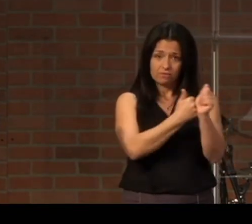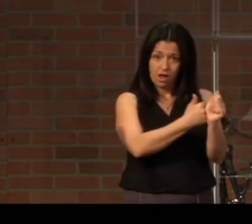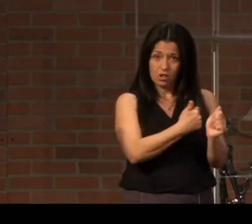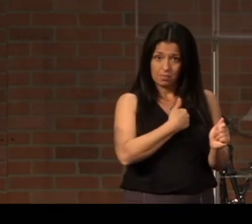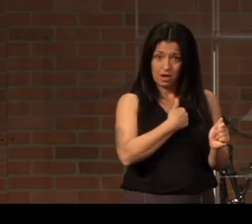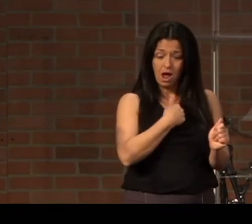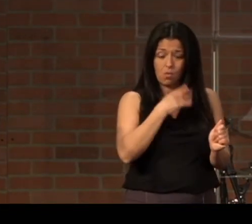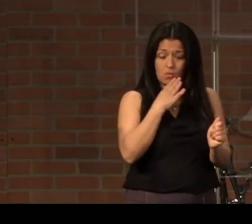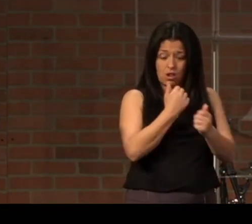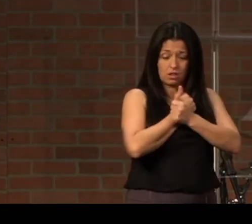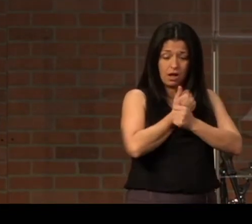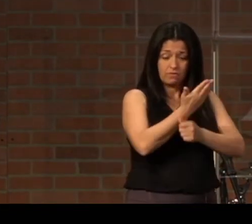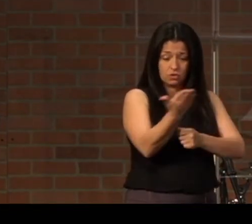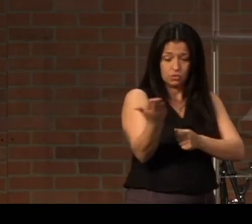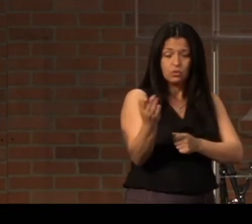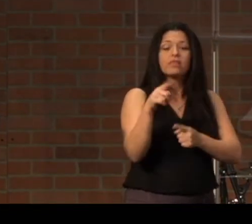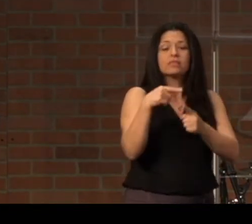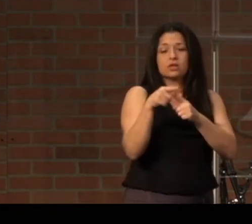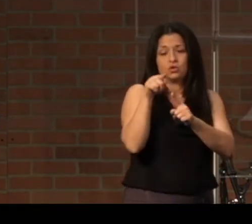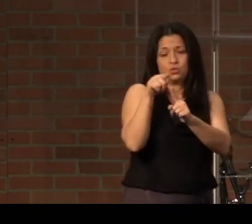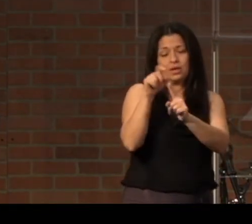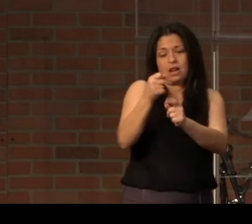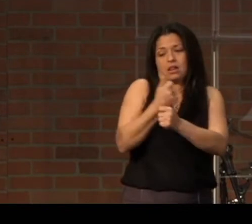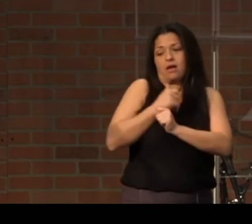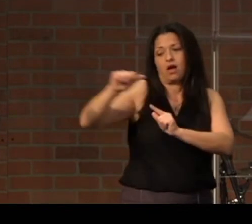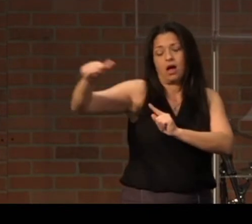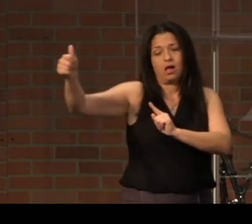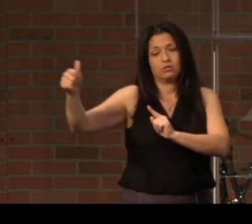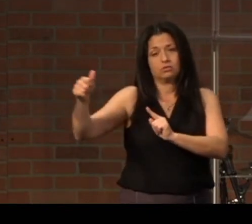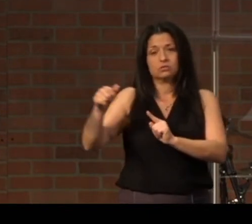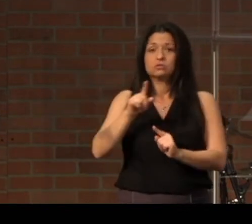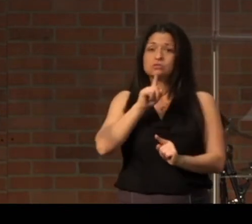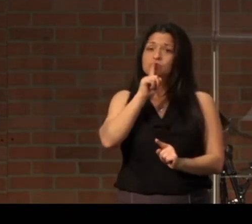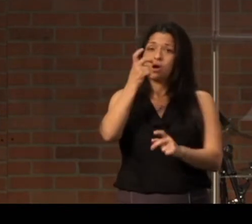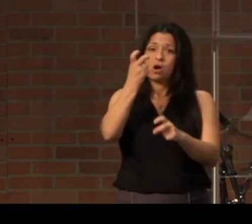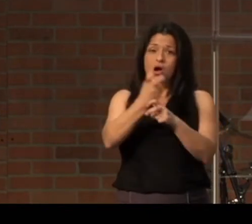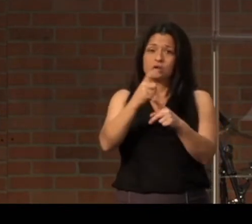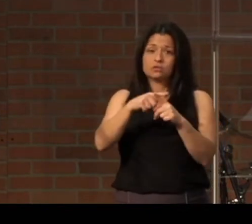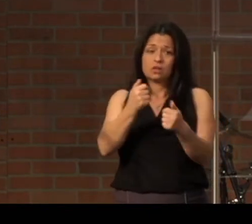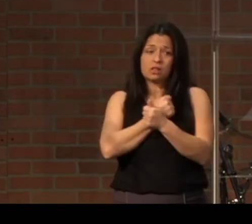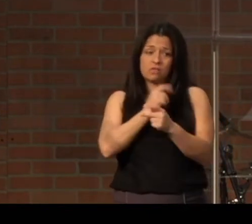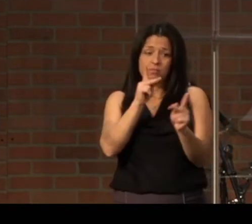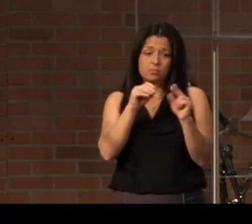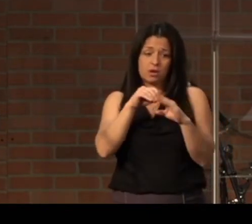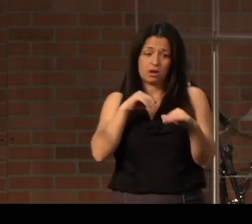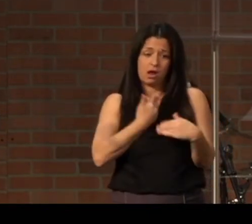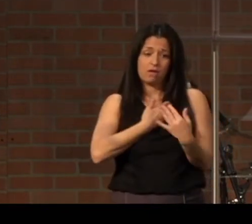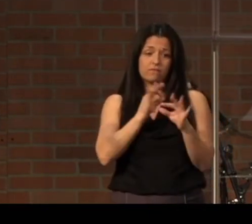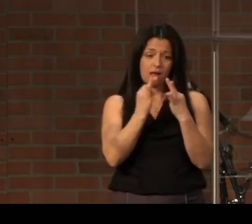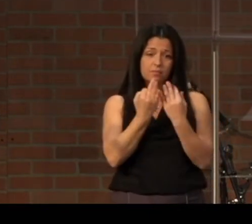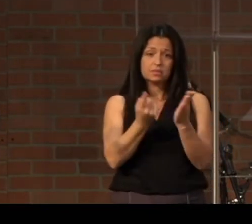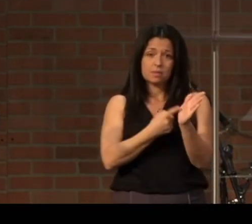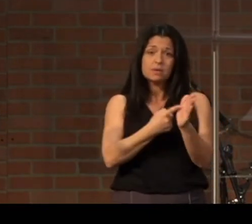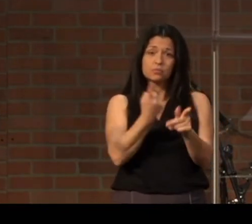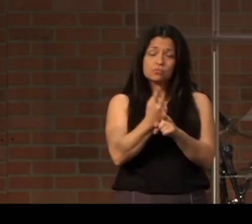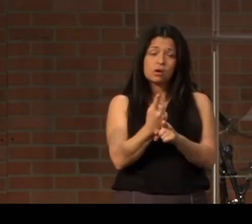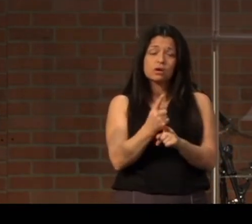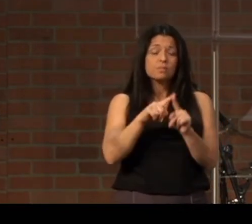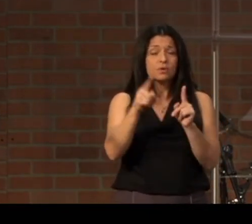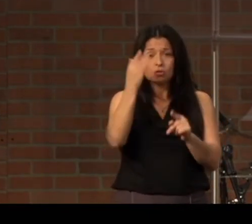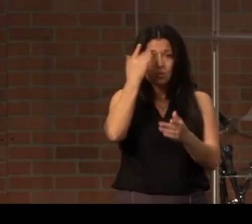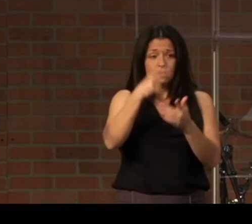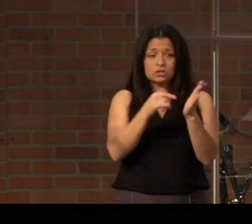you so you can love others. It's hard to love the people in our family sometimes, isn't it? You know what Jesus says? Run